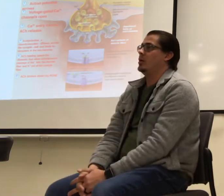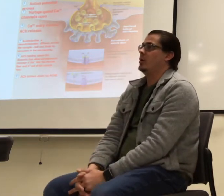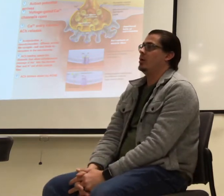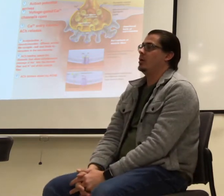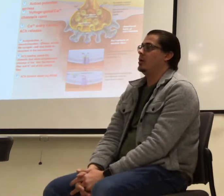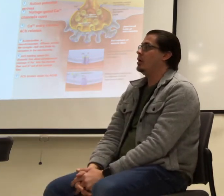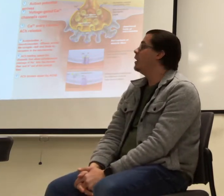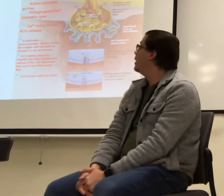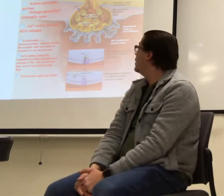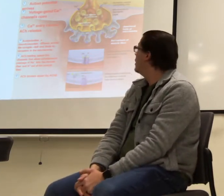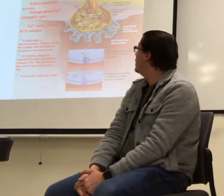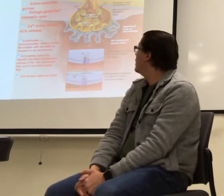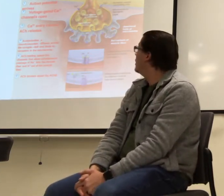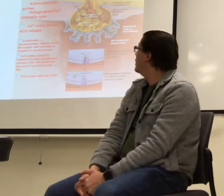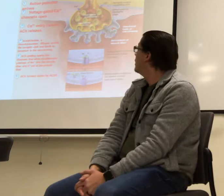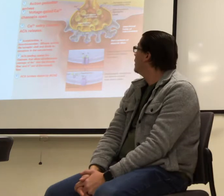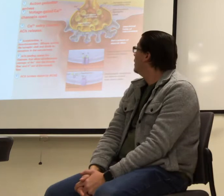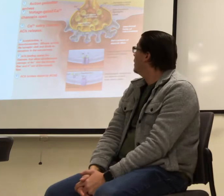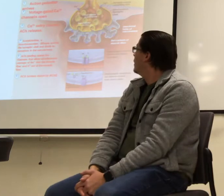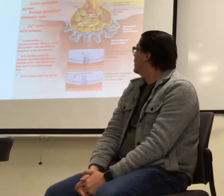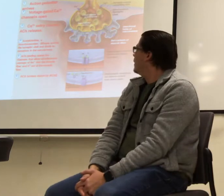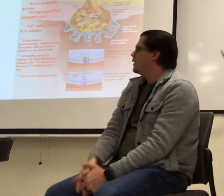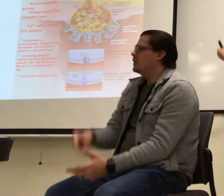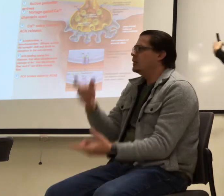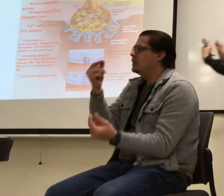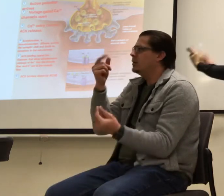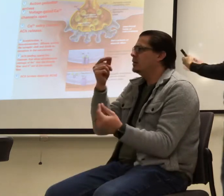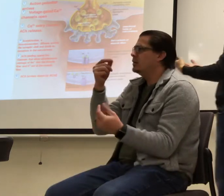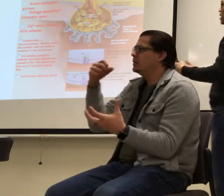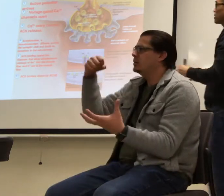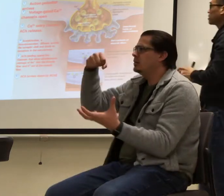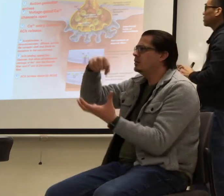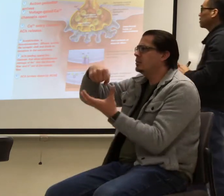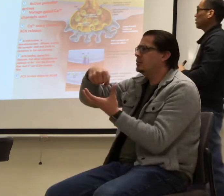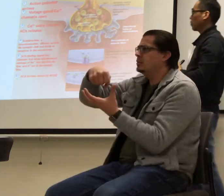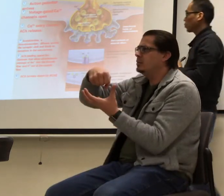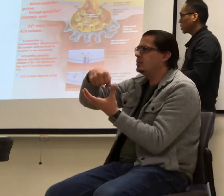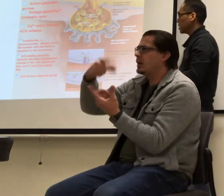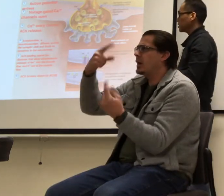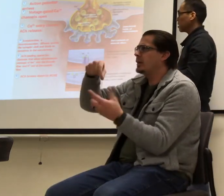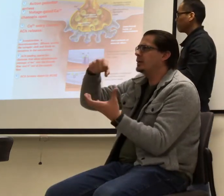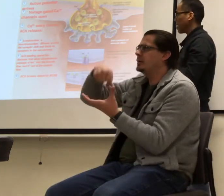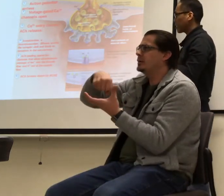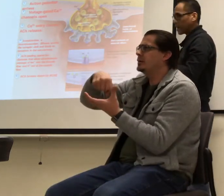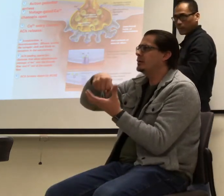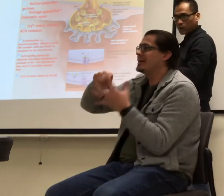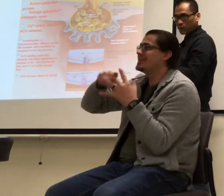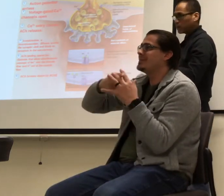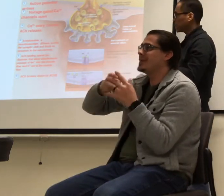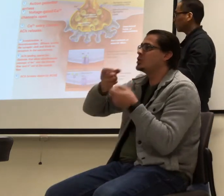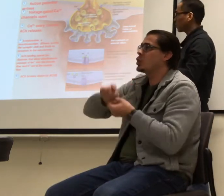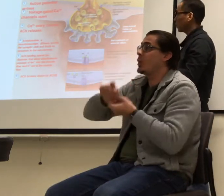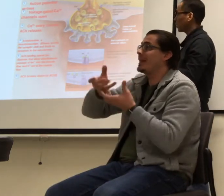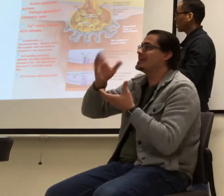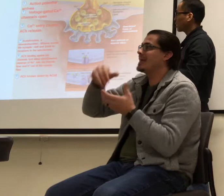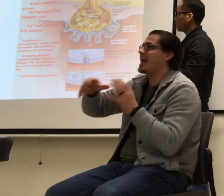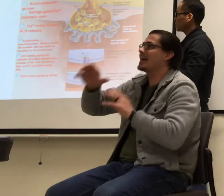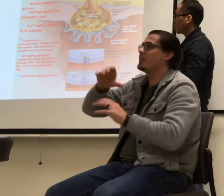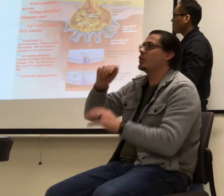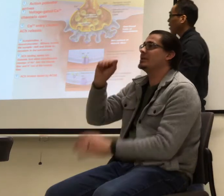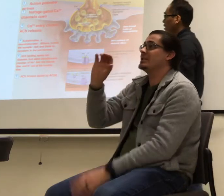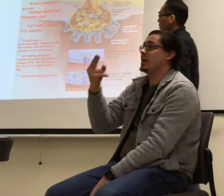So the other thing is, well, what does it do when it gets there? It stimulates the release of that chemical,